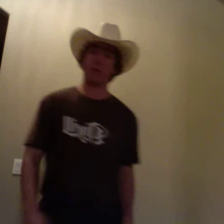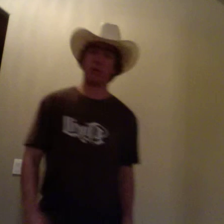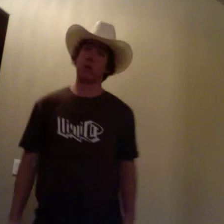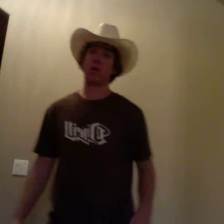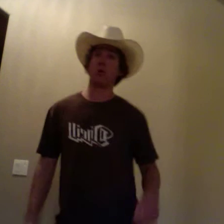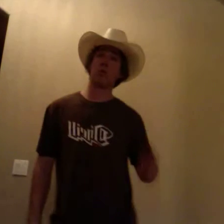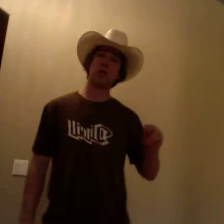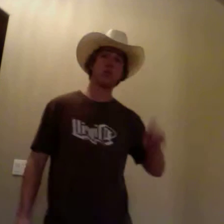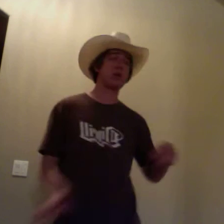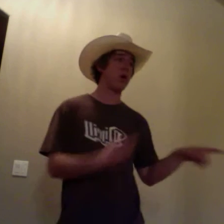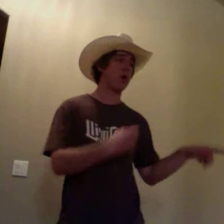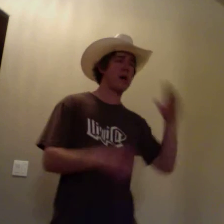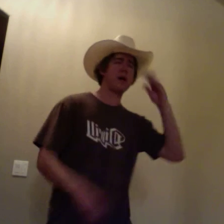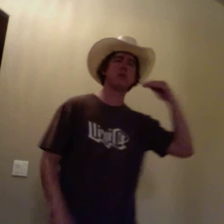There ain't no need to go